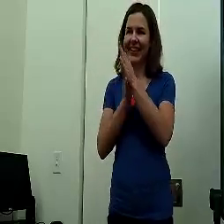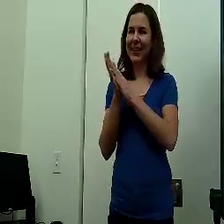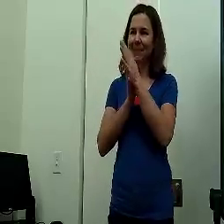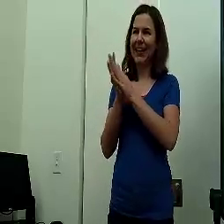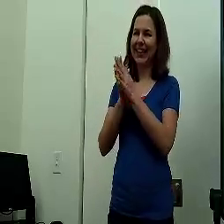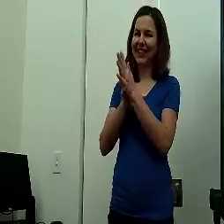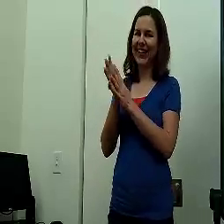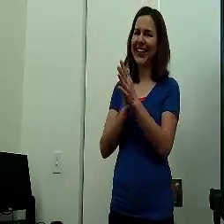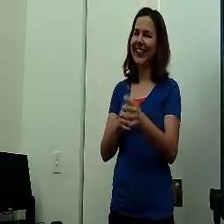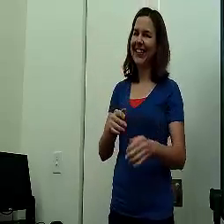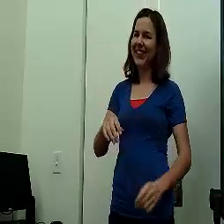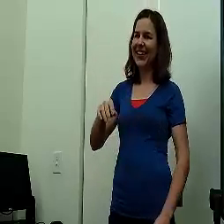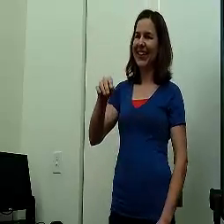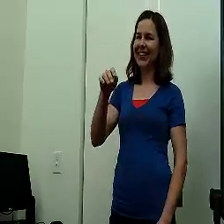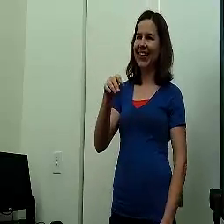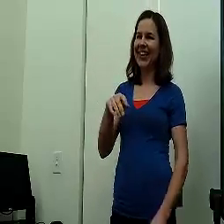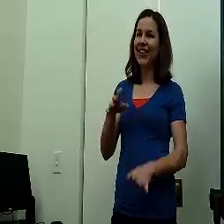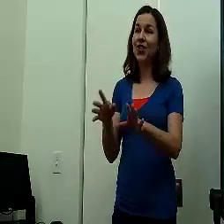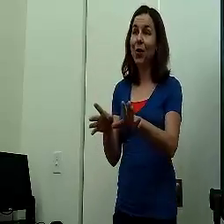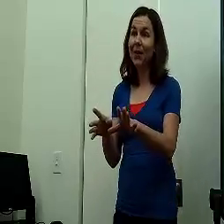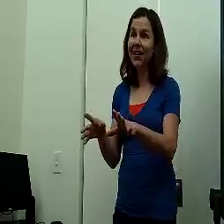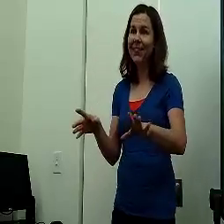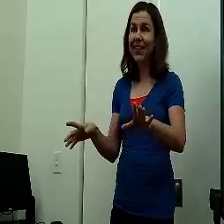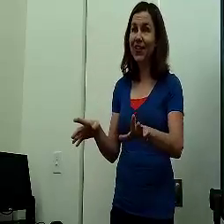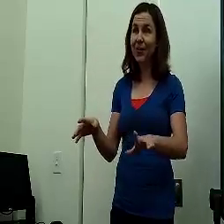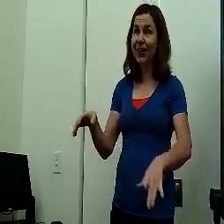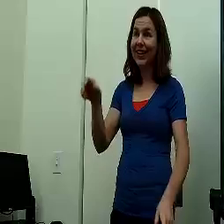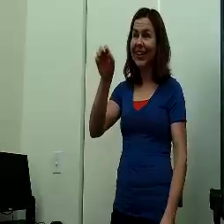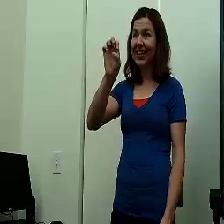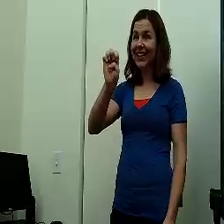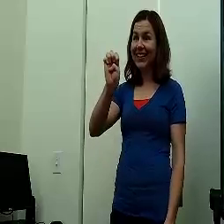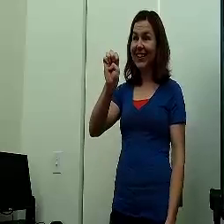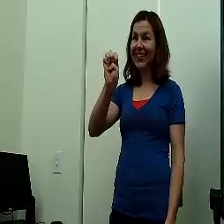easy, basic one. Let's see if you get this one. Short word, really short word.